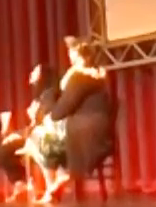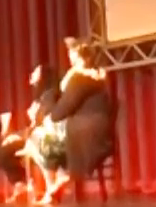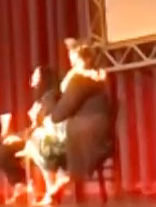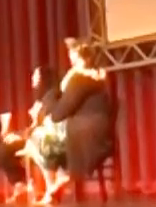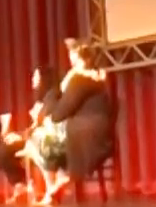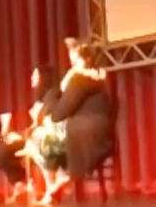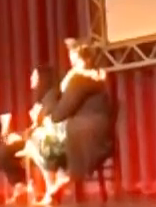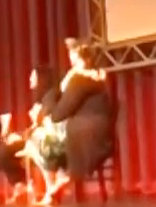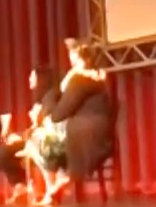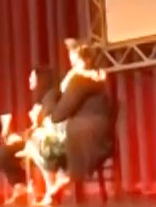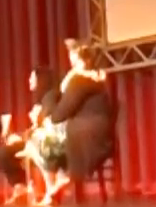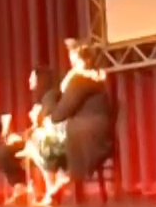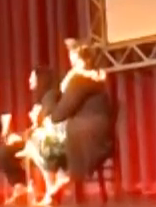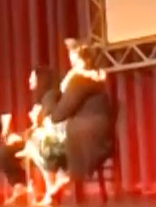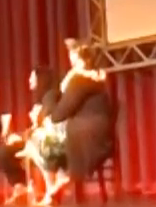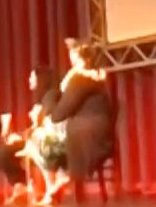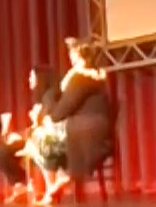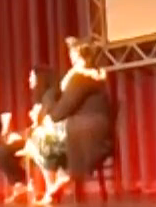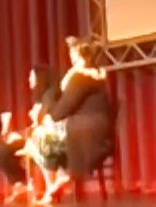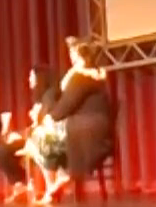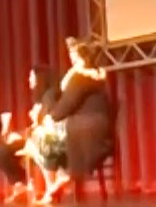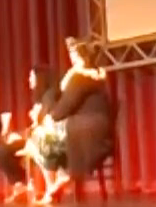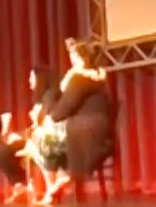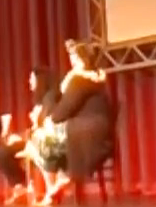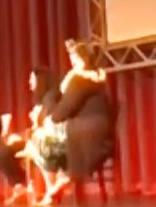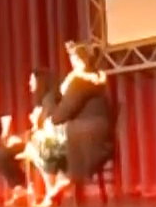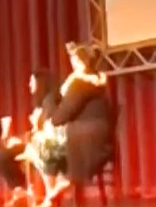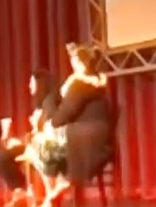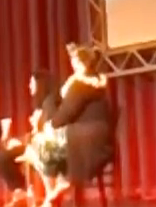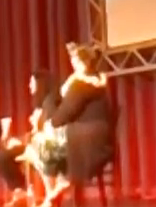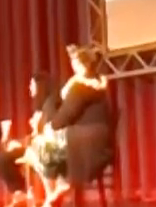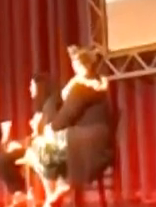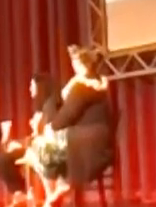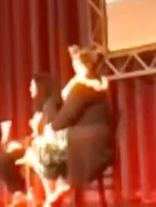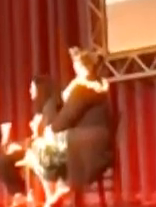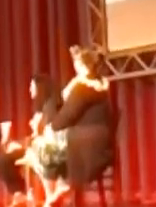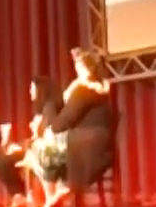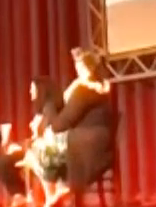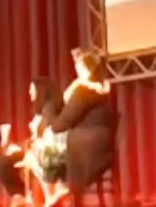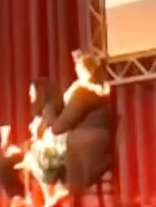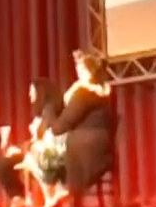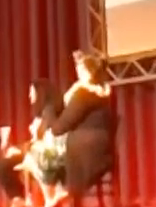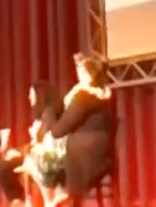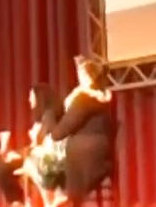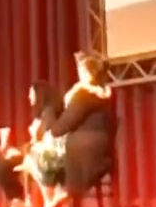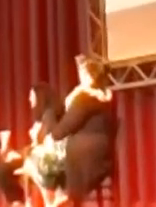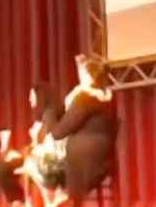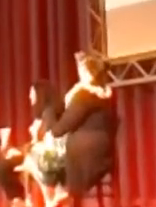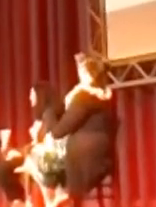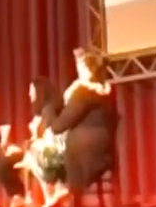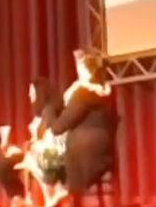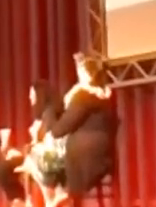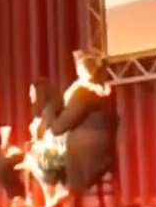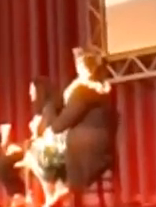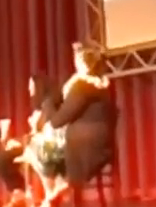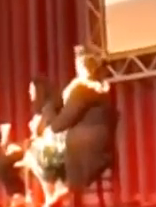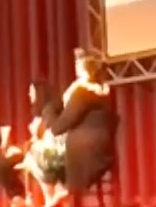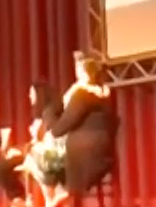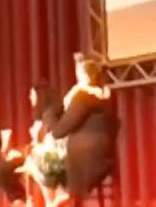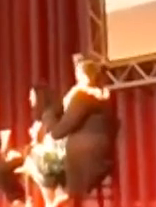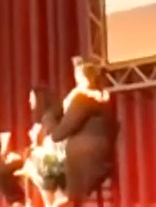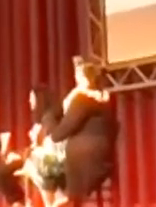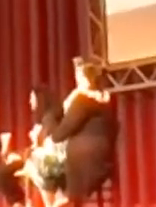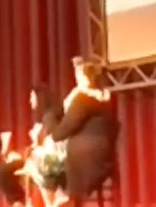Rotorua. And I don't know how they did it, but in the Korean and Tainui Tuki